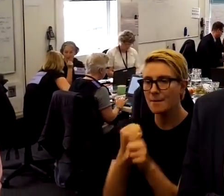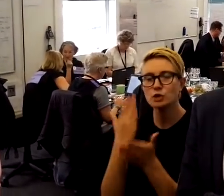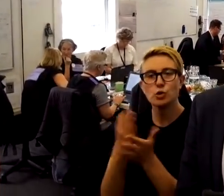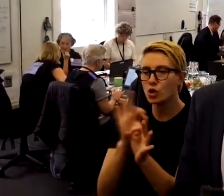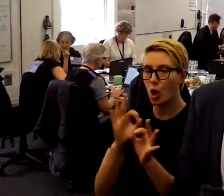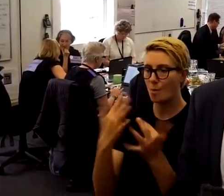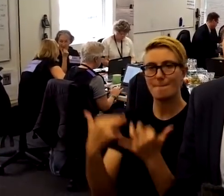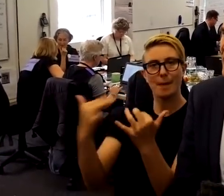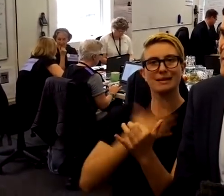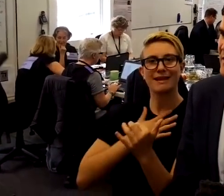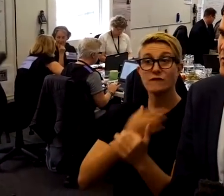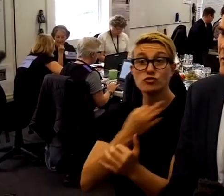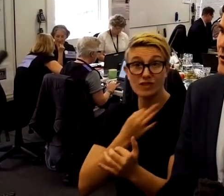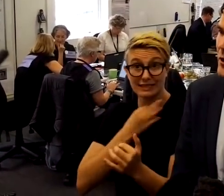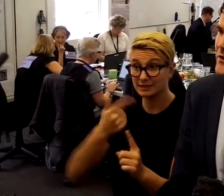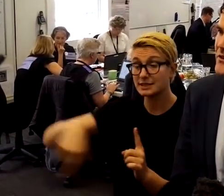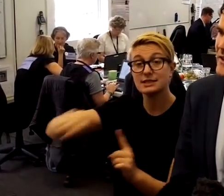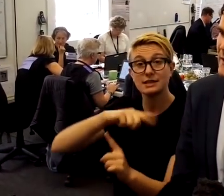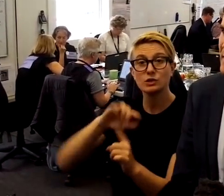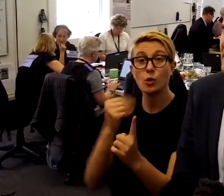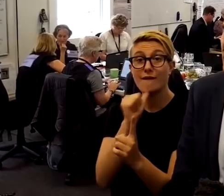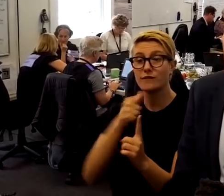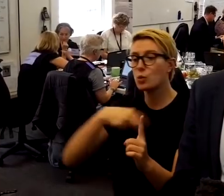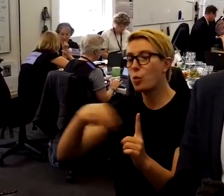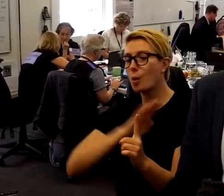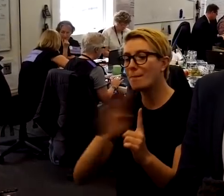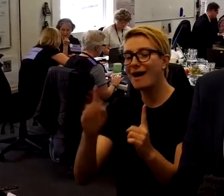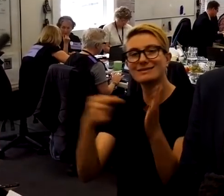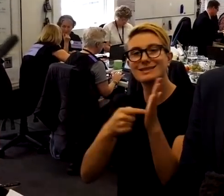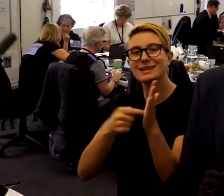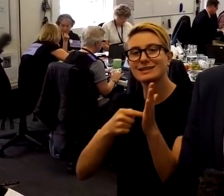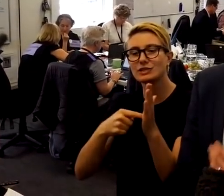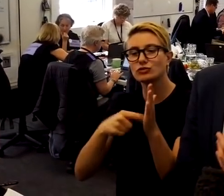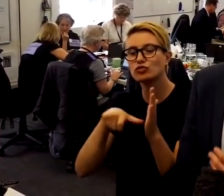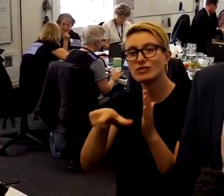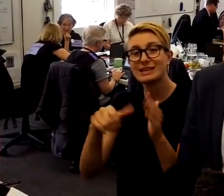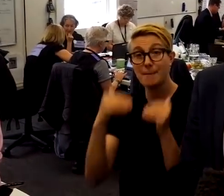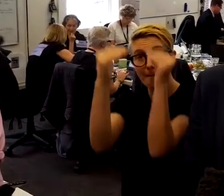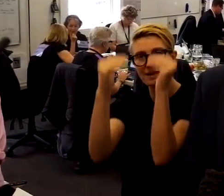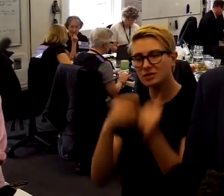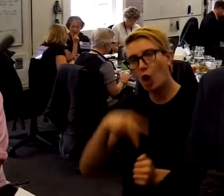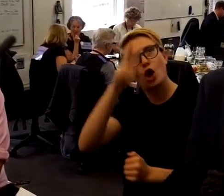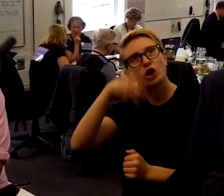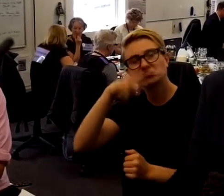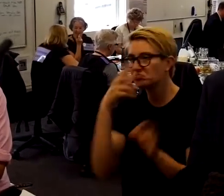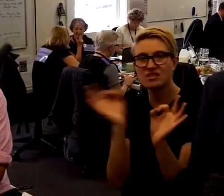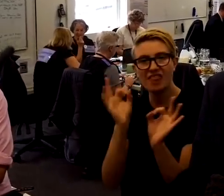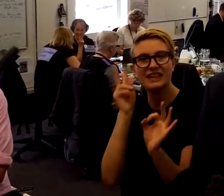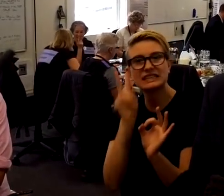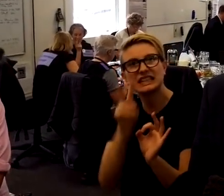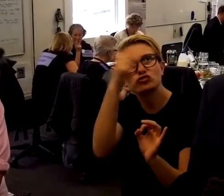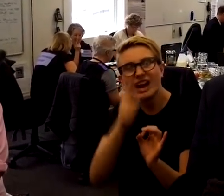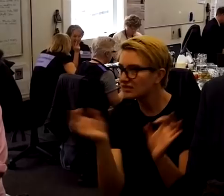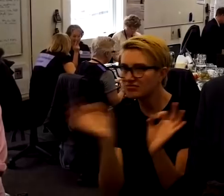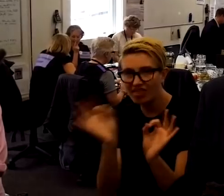buildings. So if you're walking past Tennyson Street, you won't notice anything. However, their engineer has gone into the building and said, look,